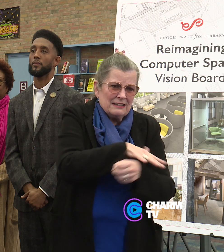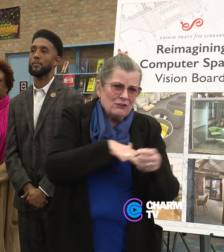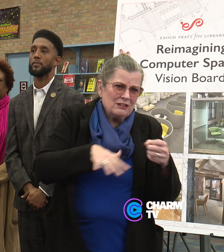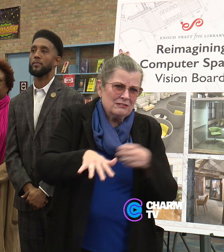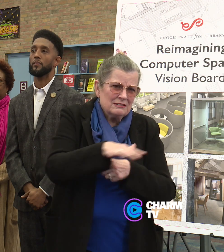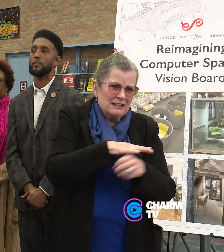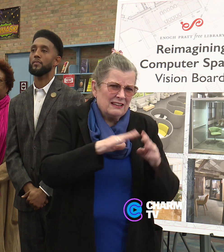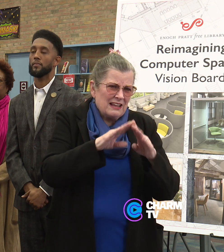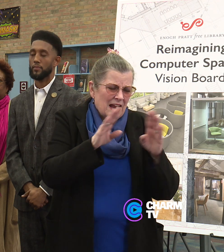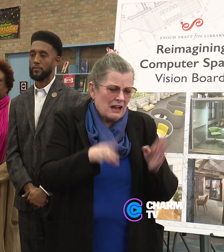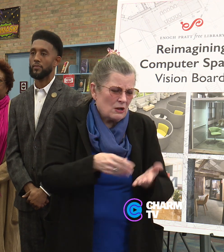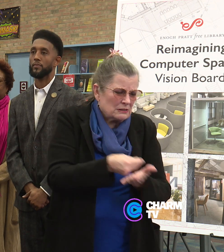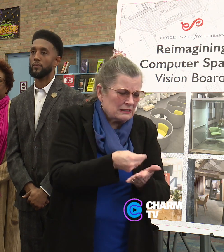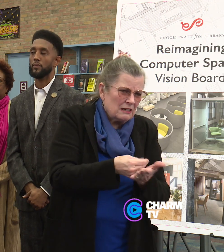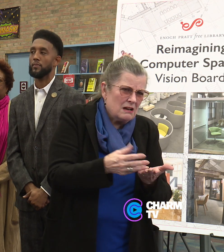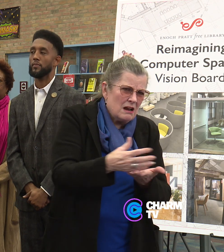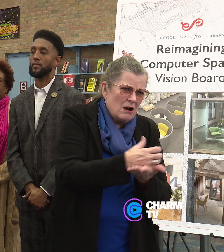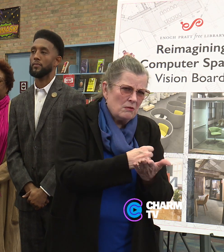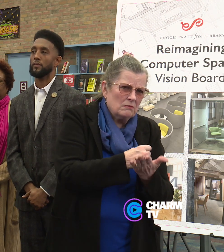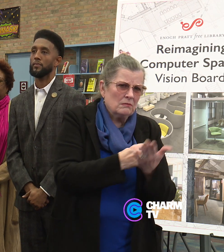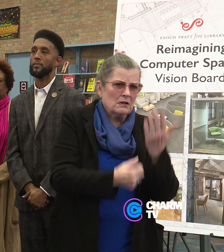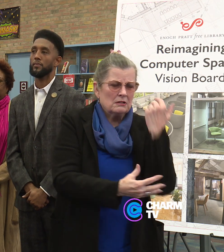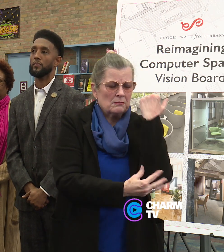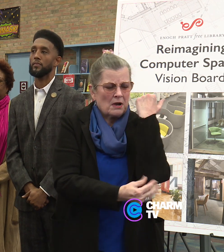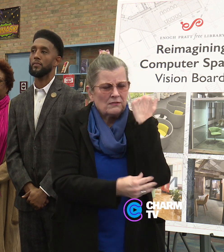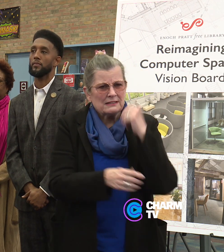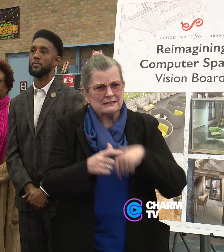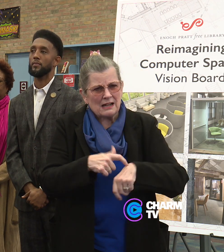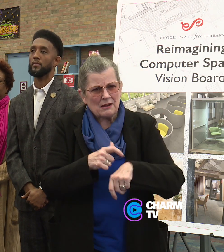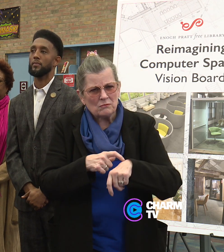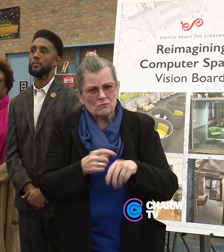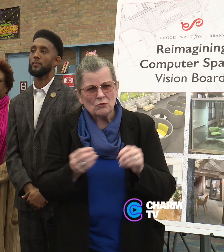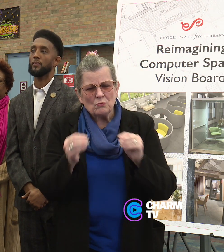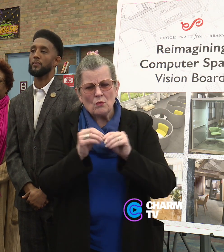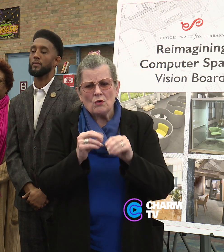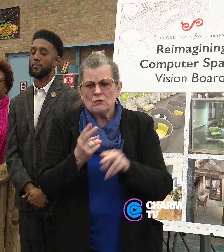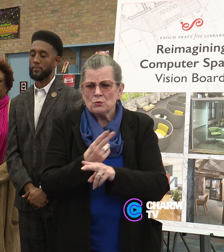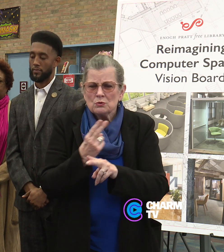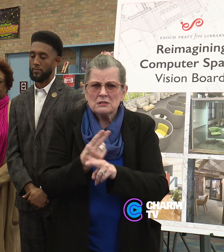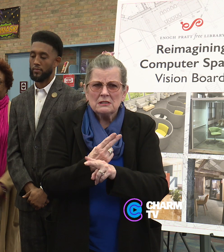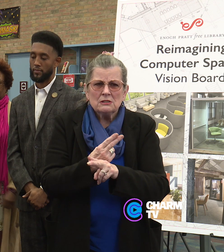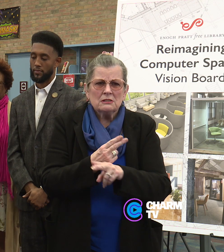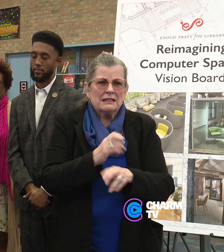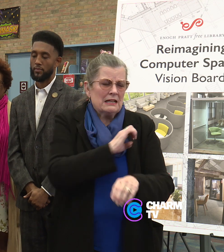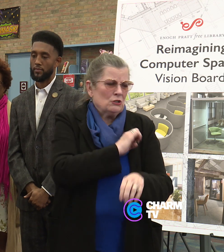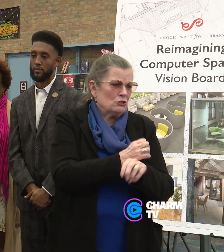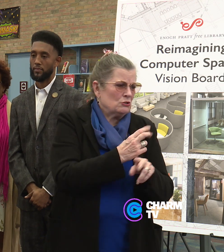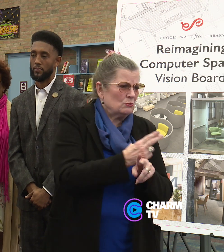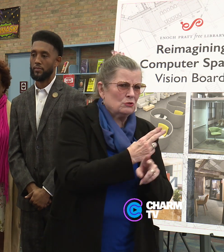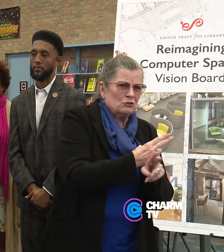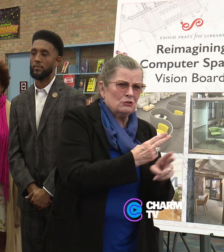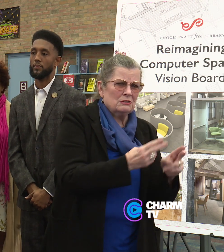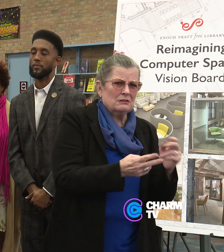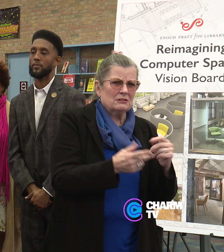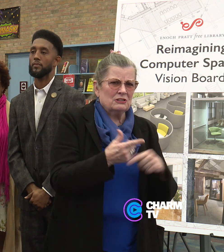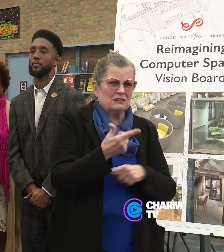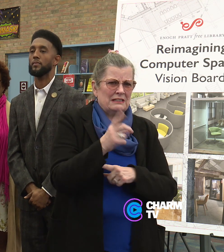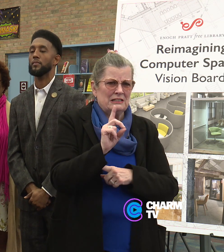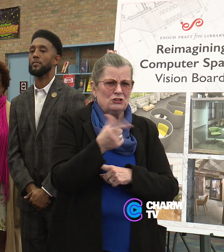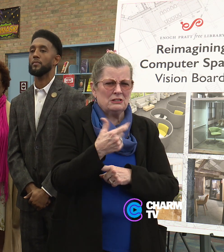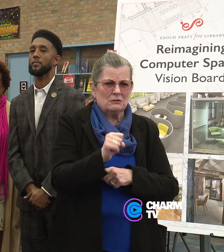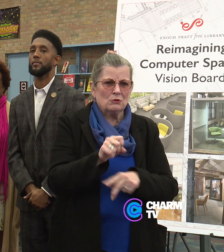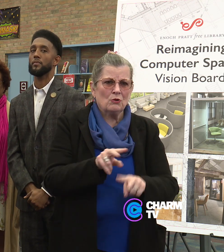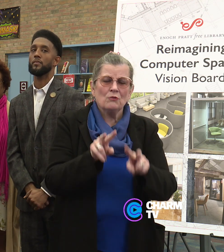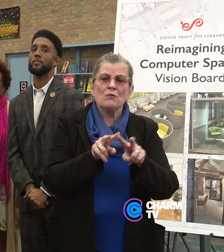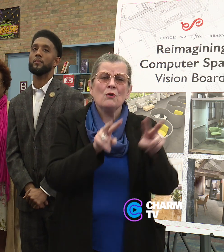the poverty line, number of users, and energy use of existing equipment. DGS teams look forward to working